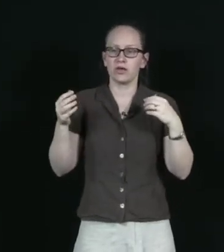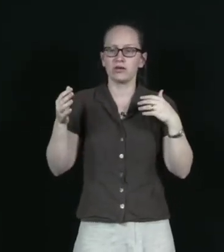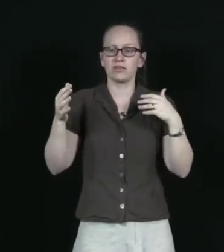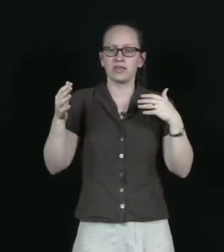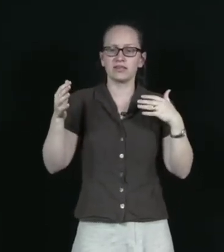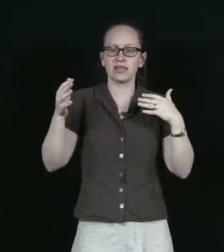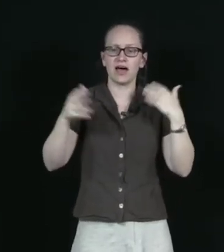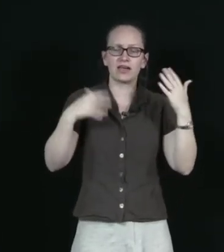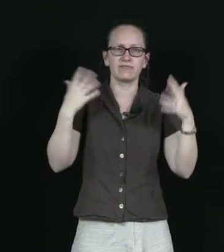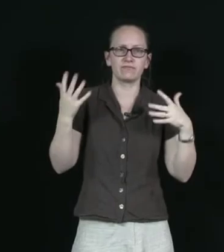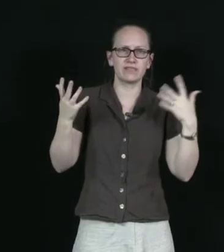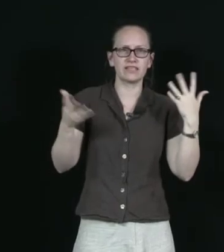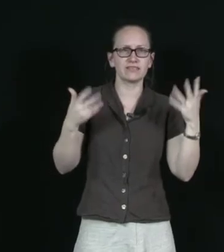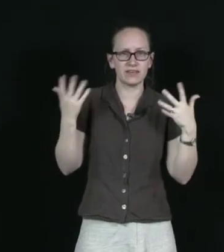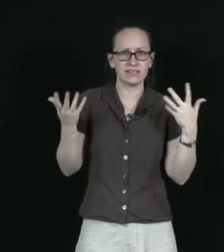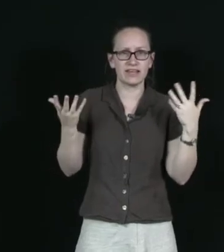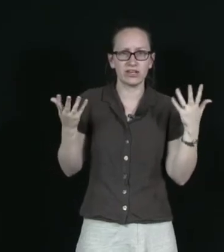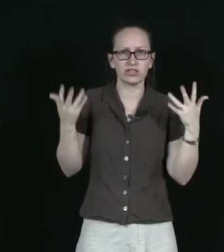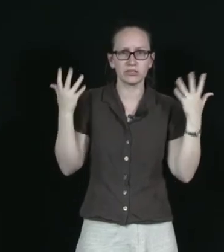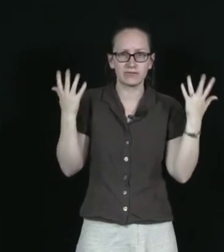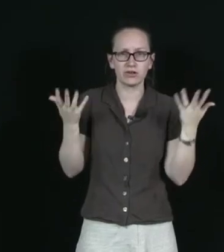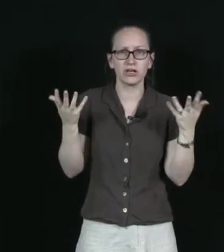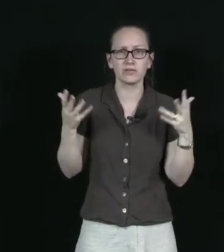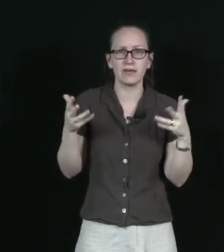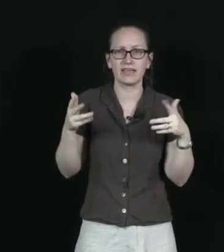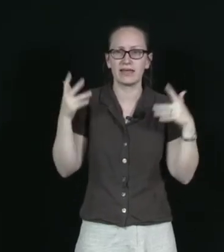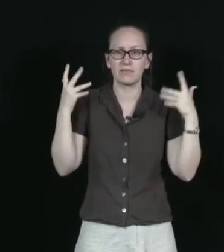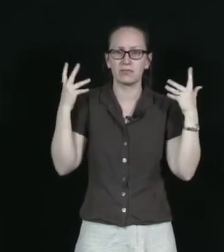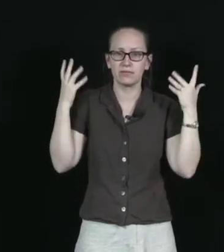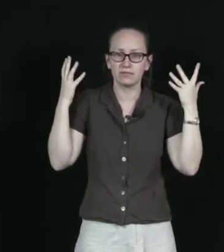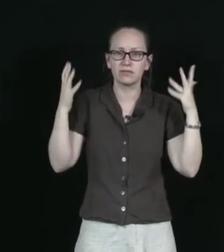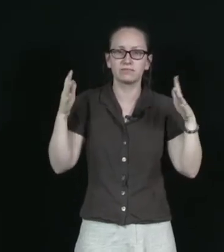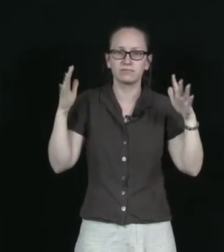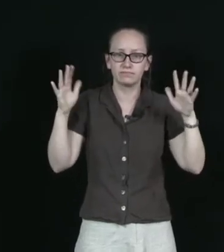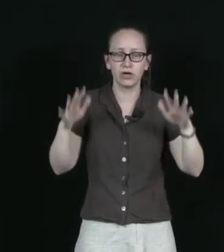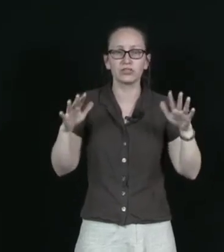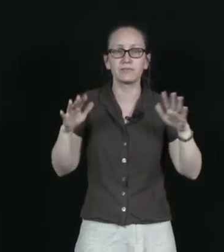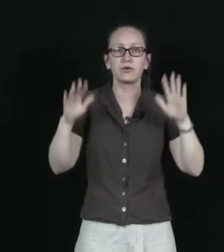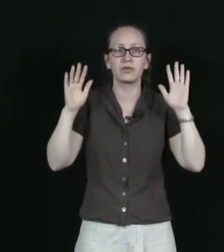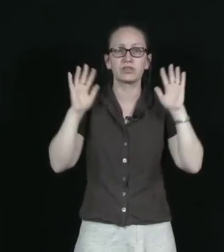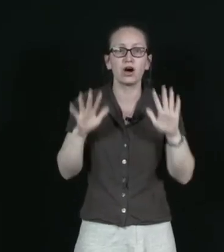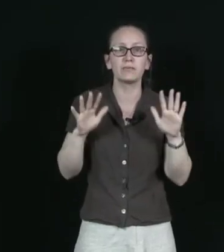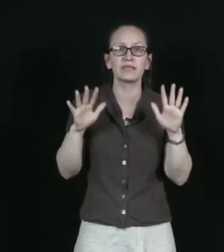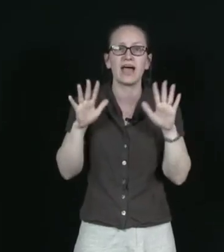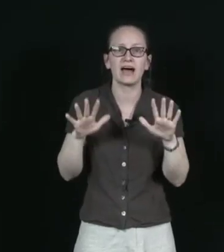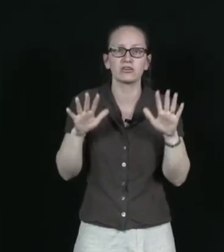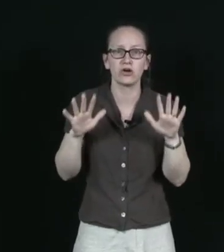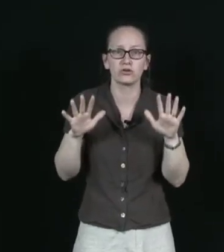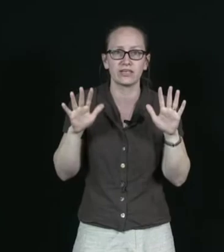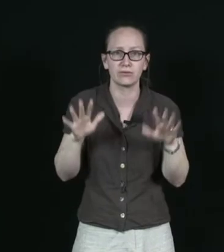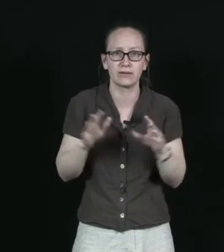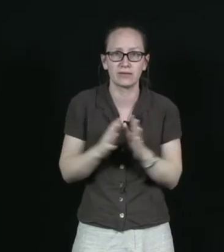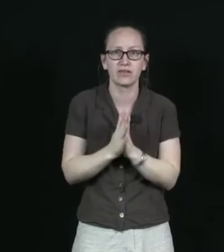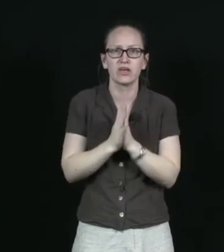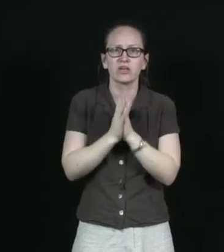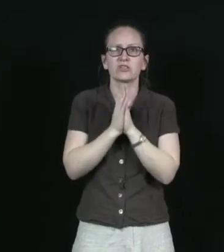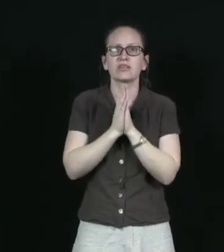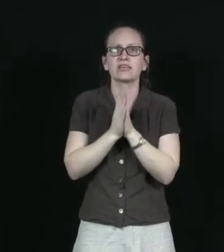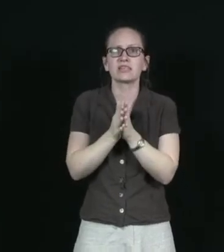So these investigations, we've tried to make them possible with common household equipment. So there's a